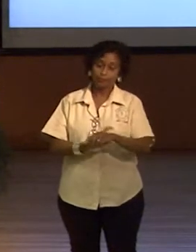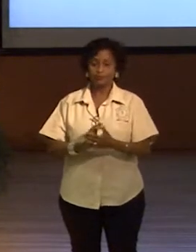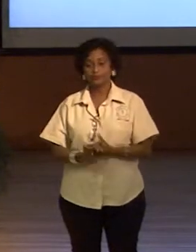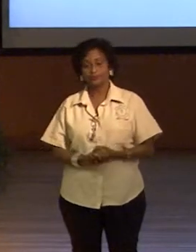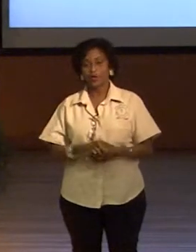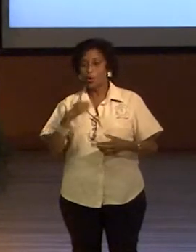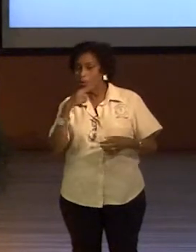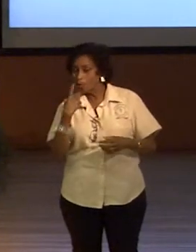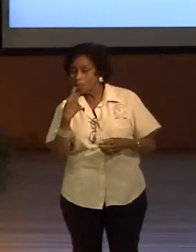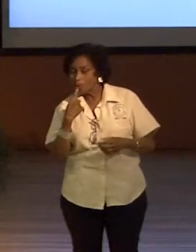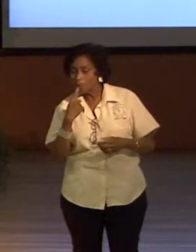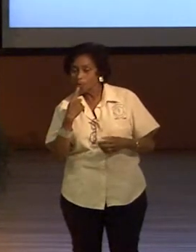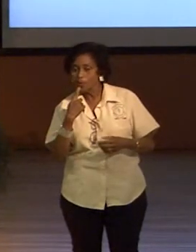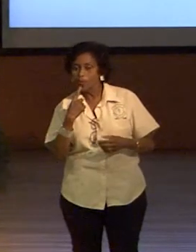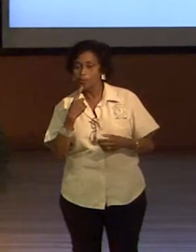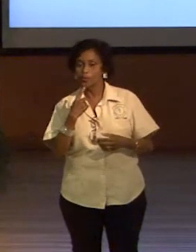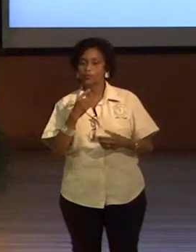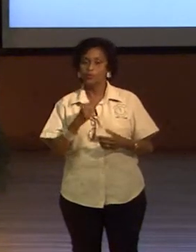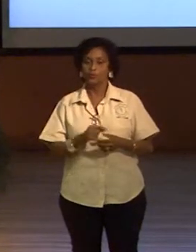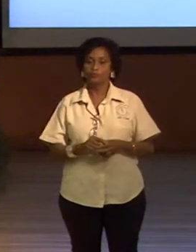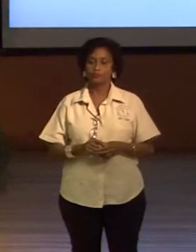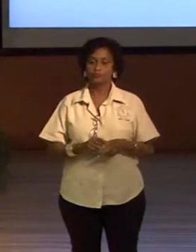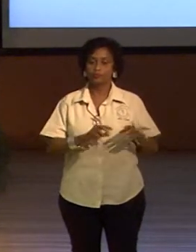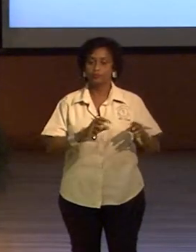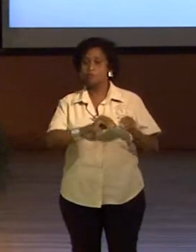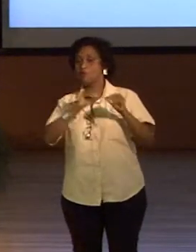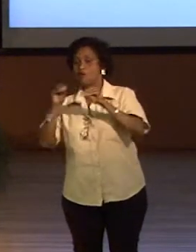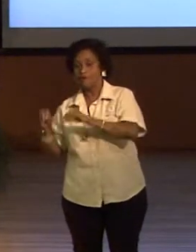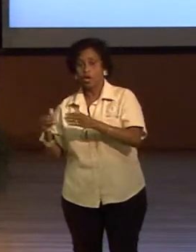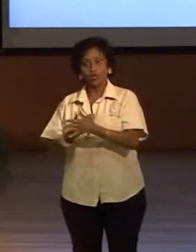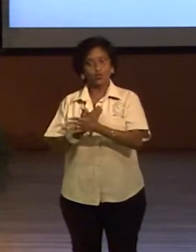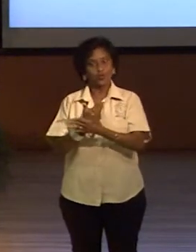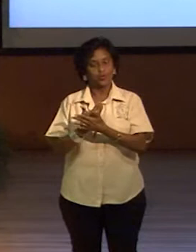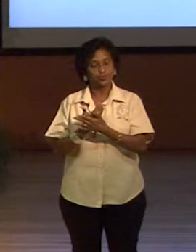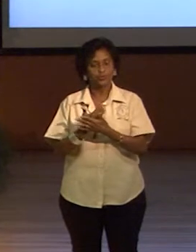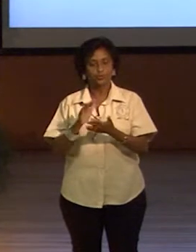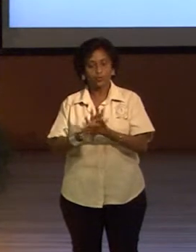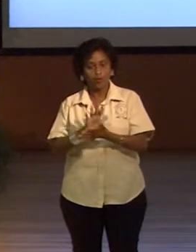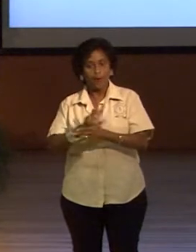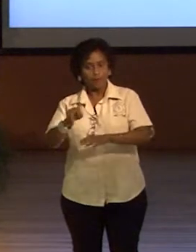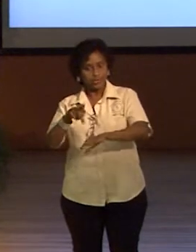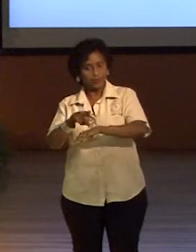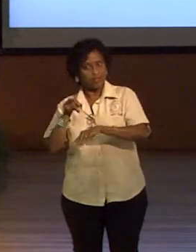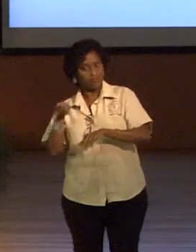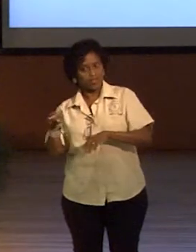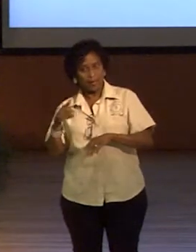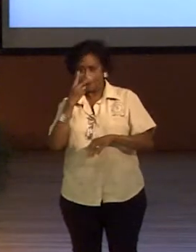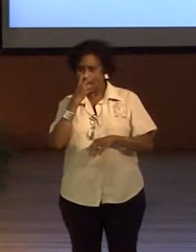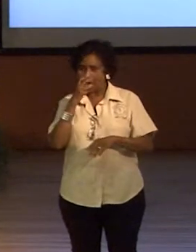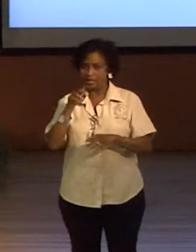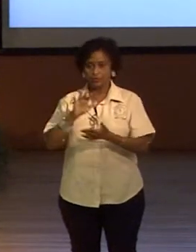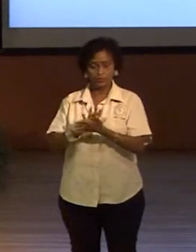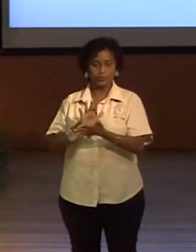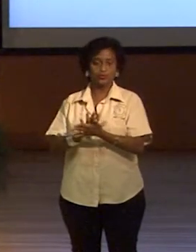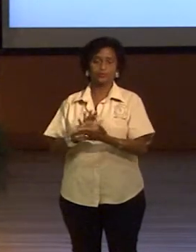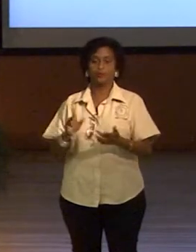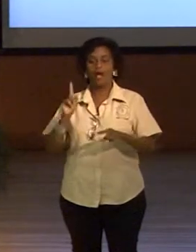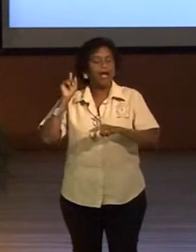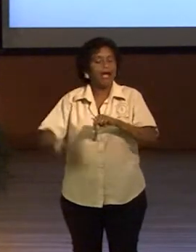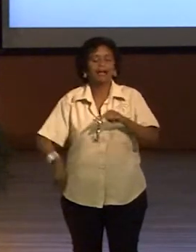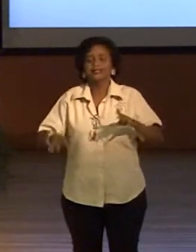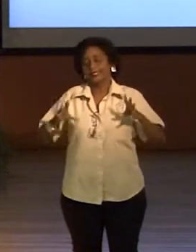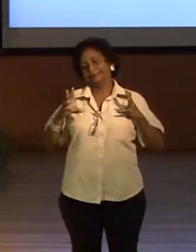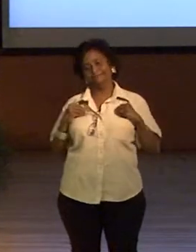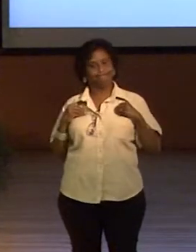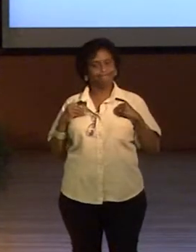students who did apply to regular schools were refused by the principals of those schools. So it tells the